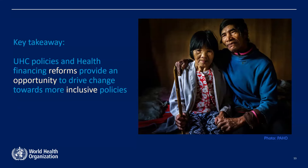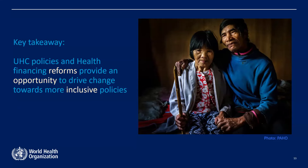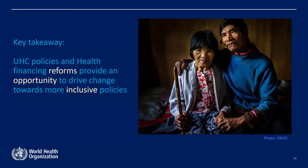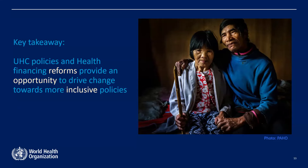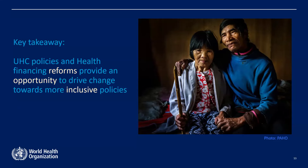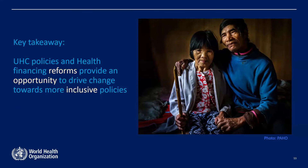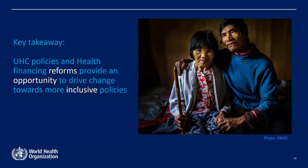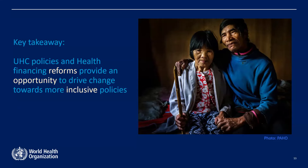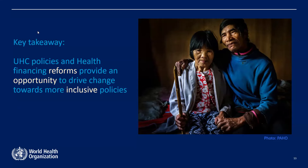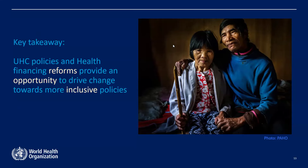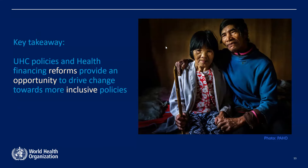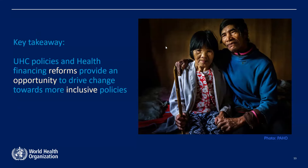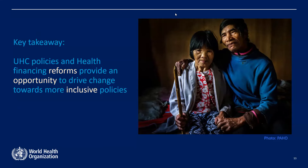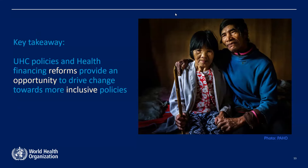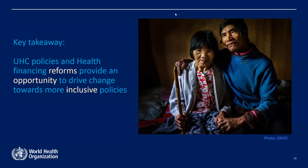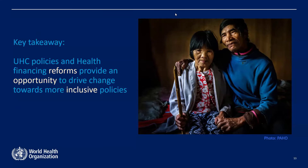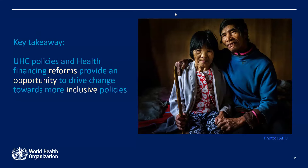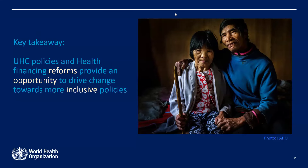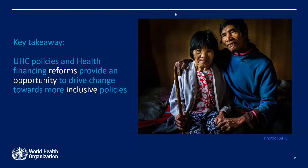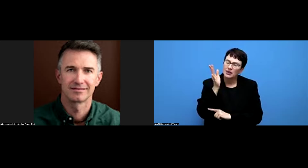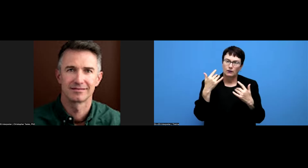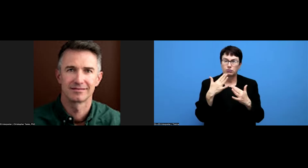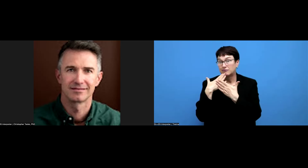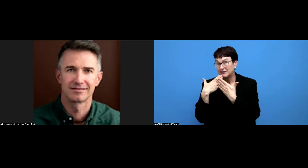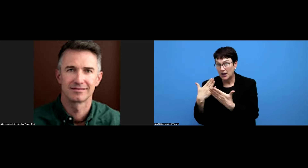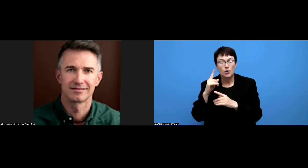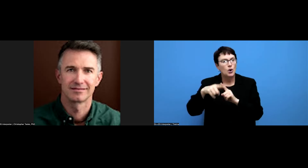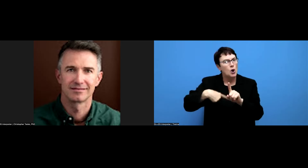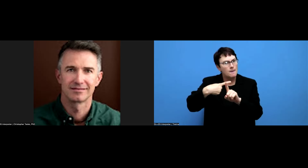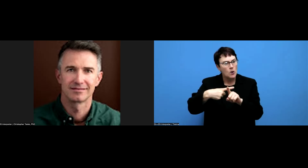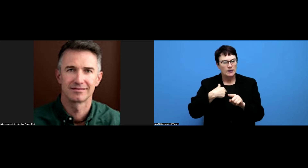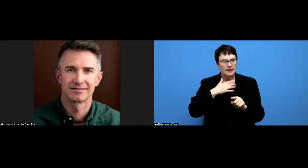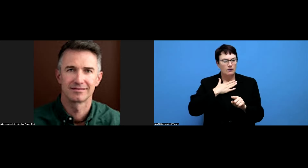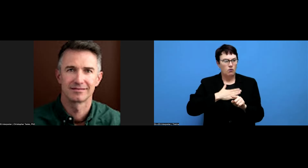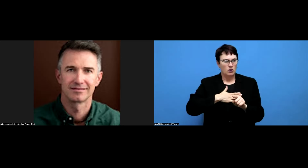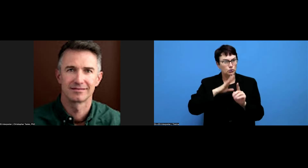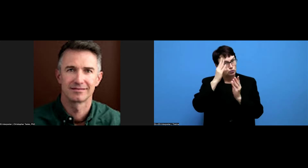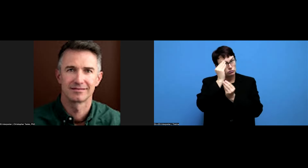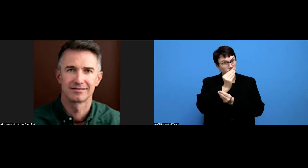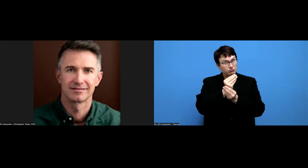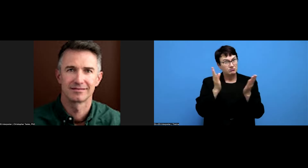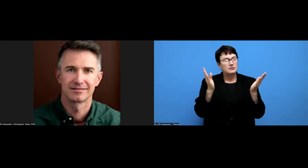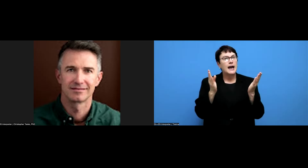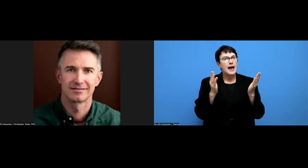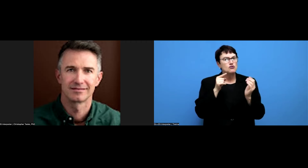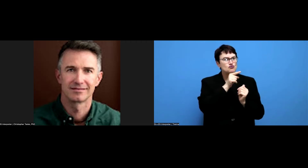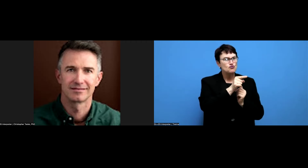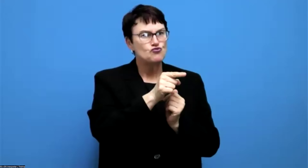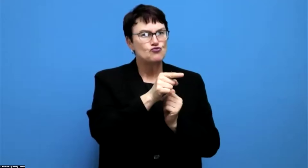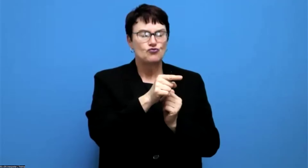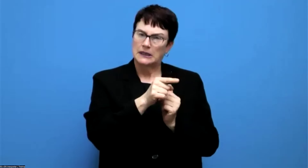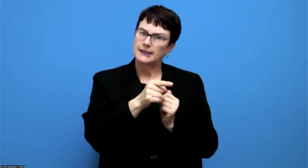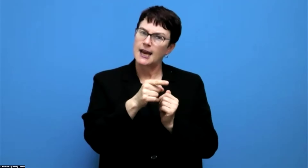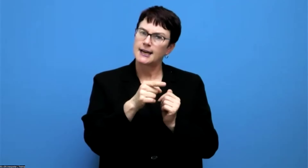Karen, for your presentation, and it sets a very good information basis for